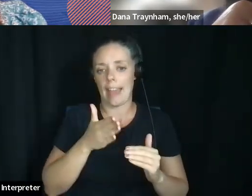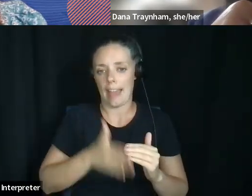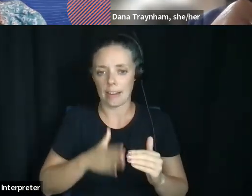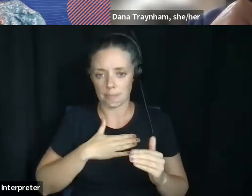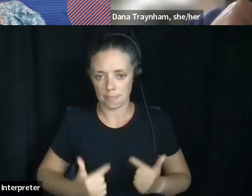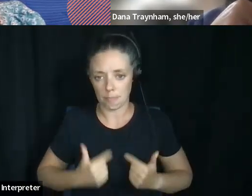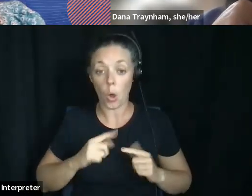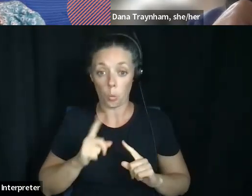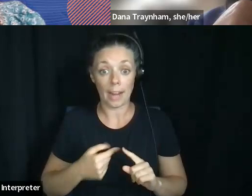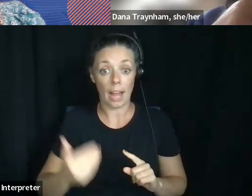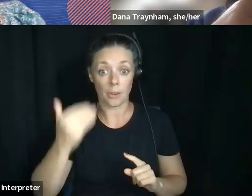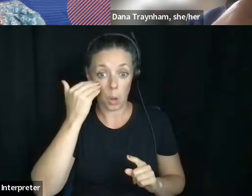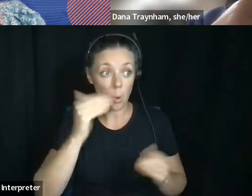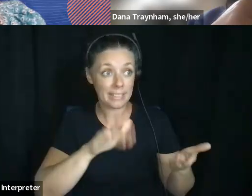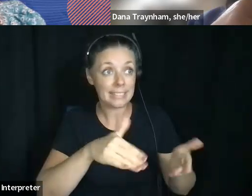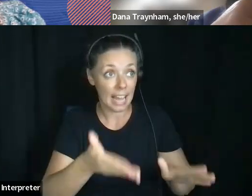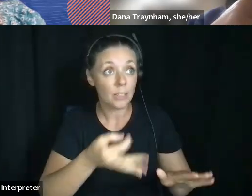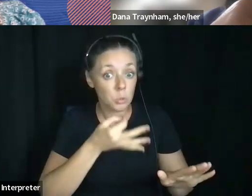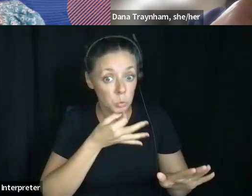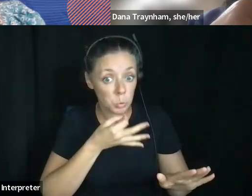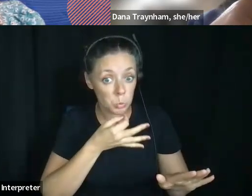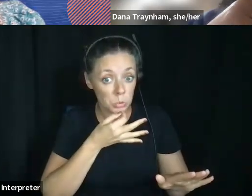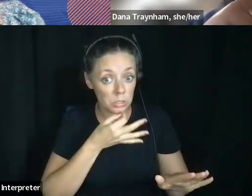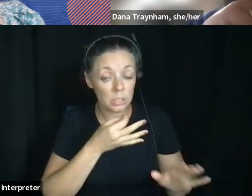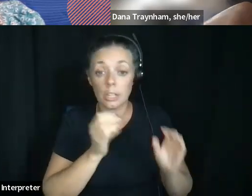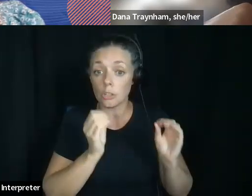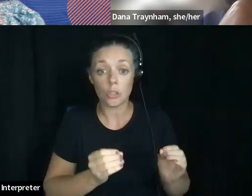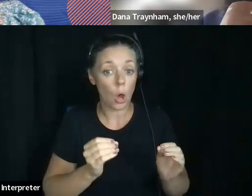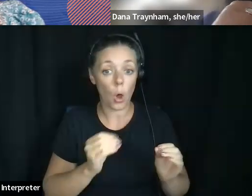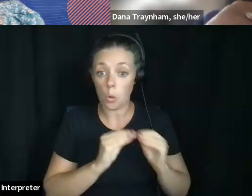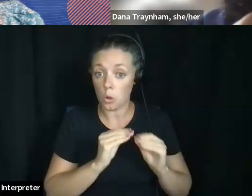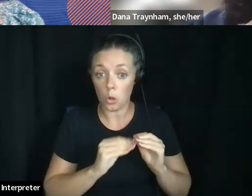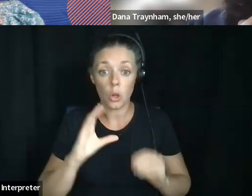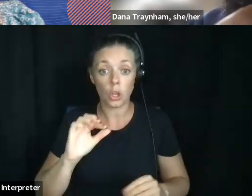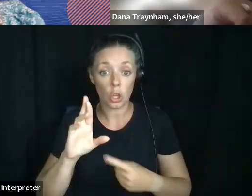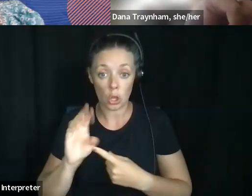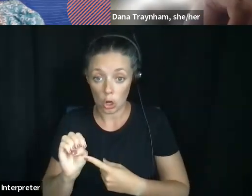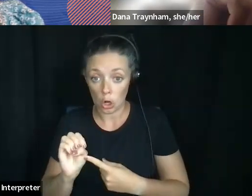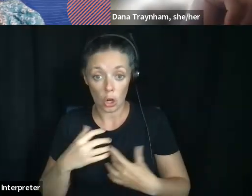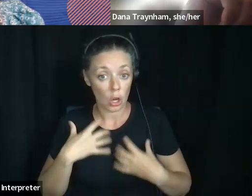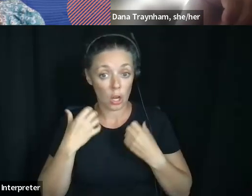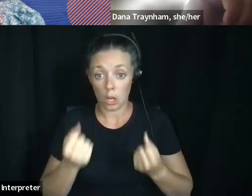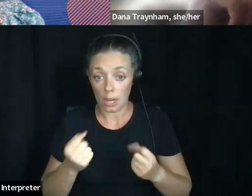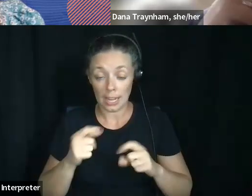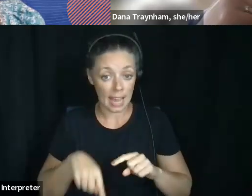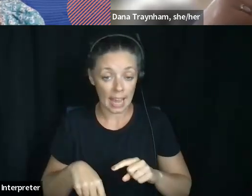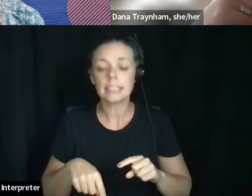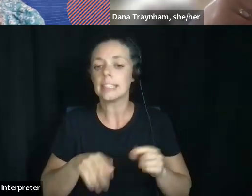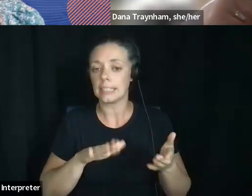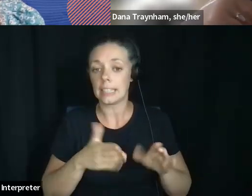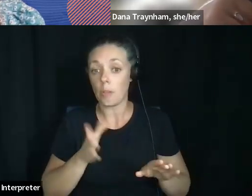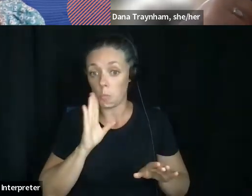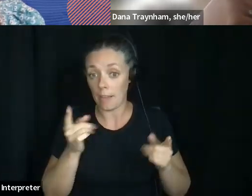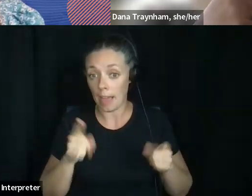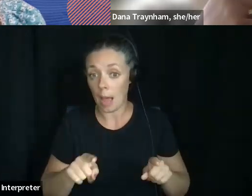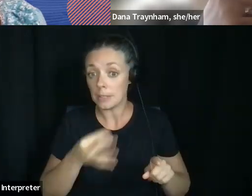death is imminent, there is no cure for what's going on. Death is imminent. Do I want